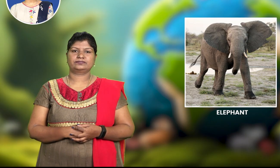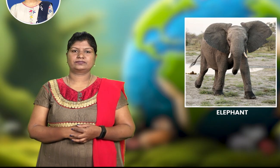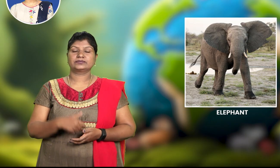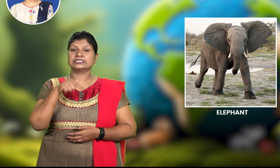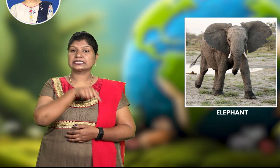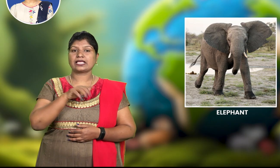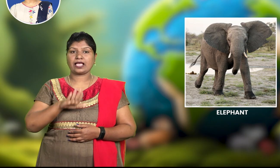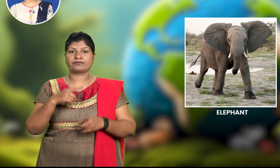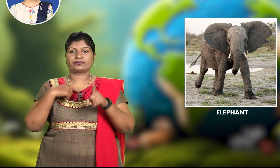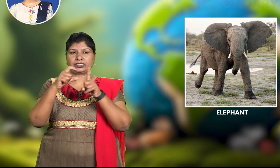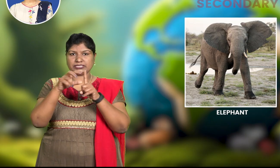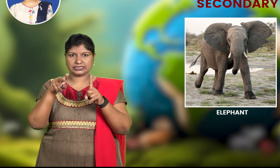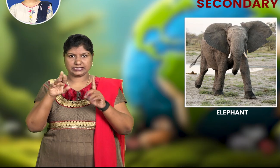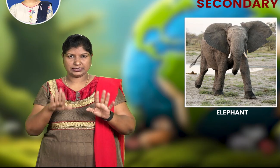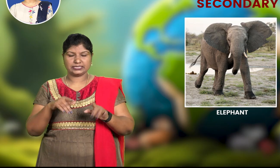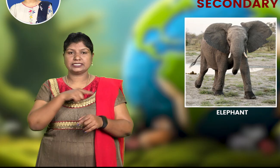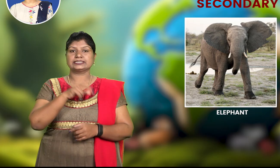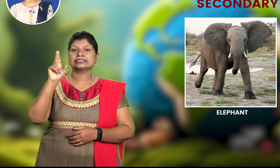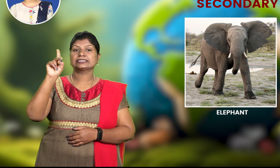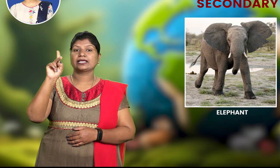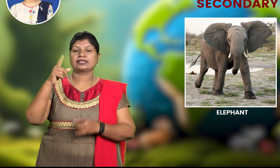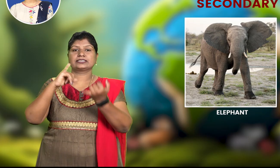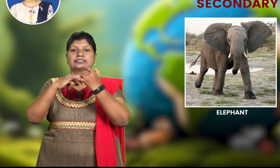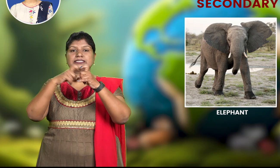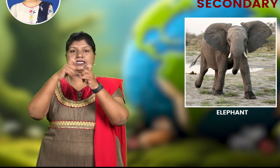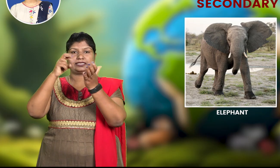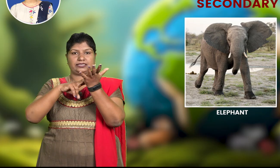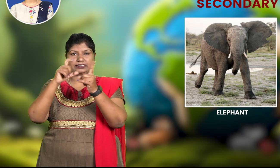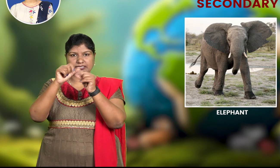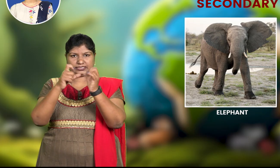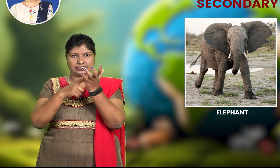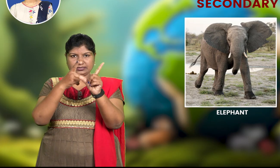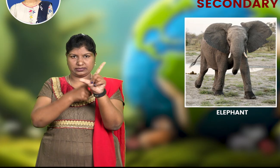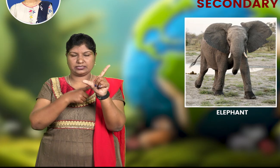They are described as secondary consumers.